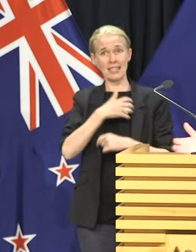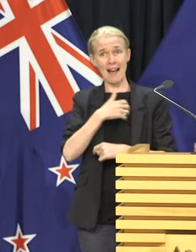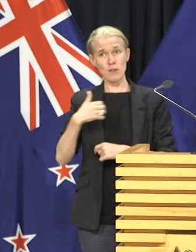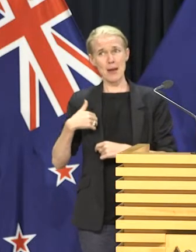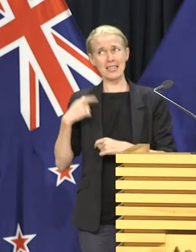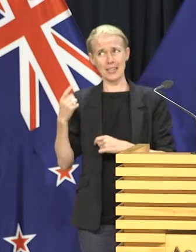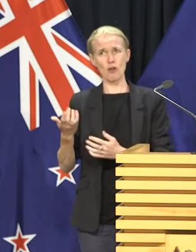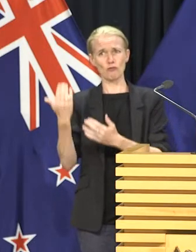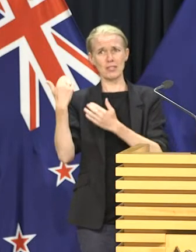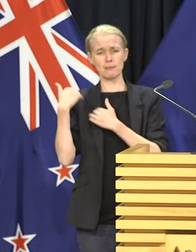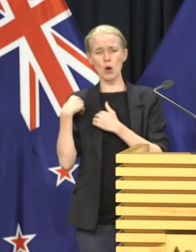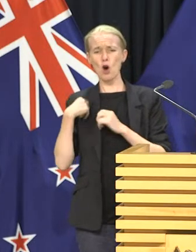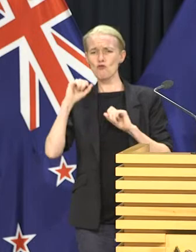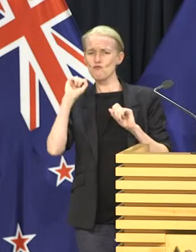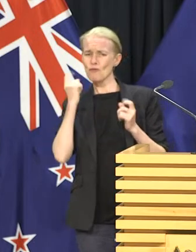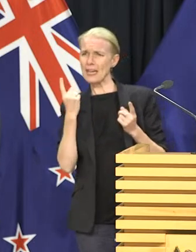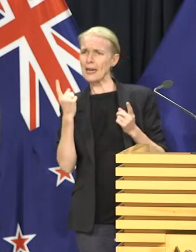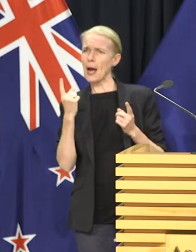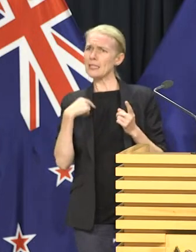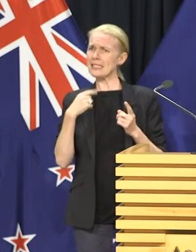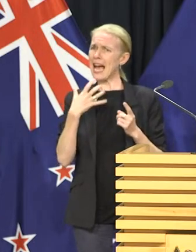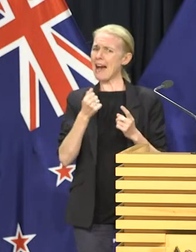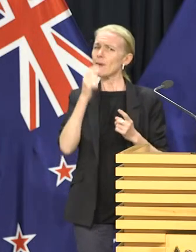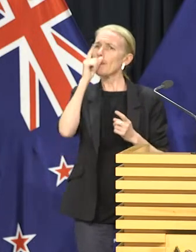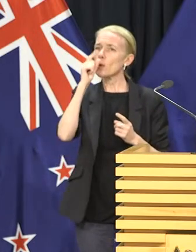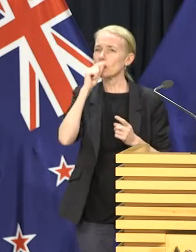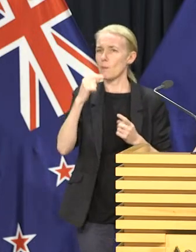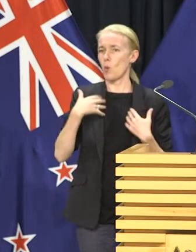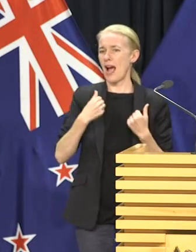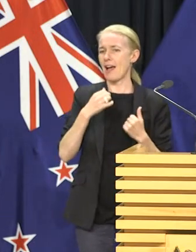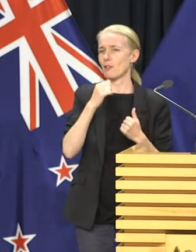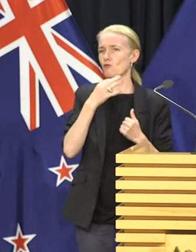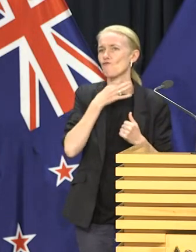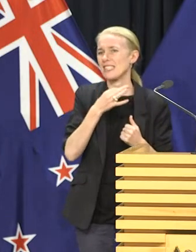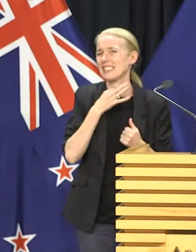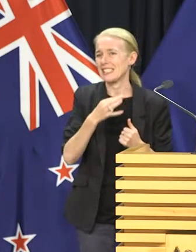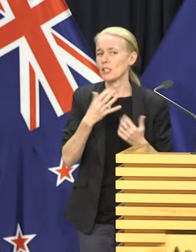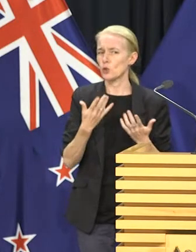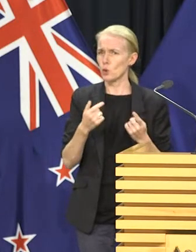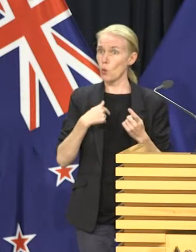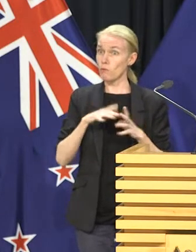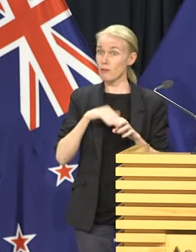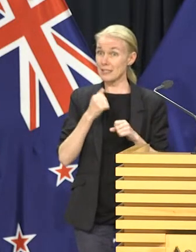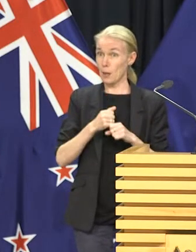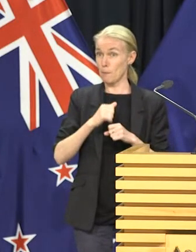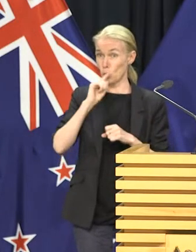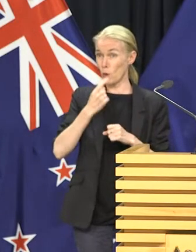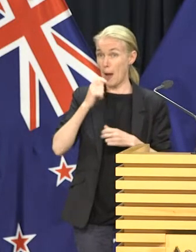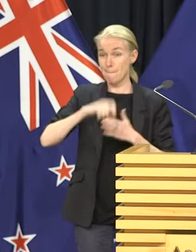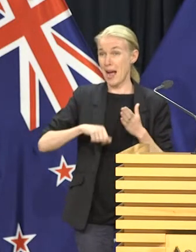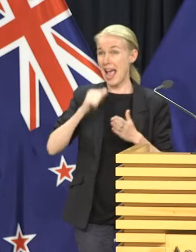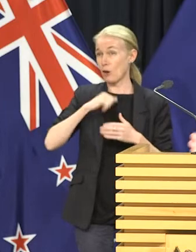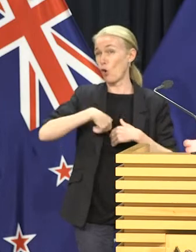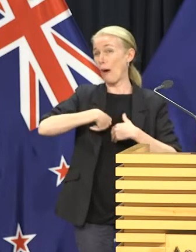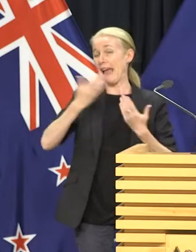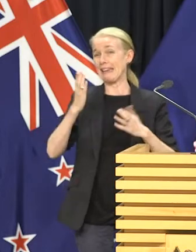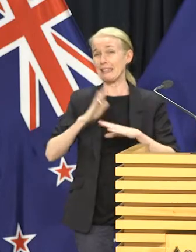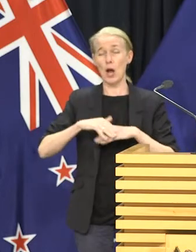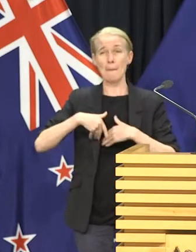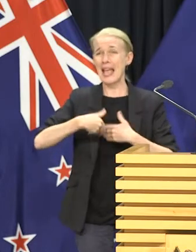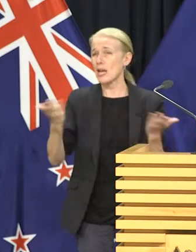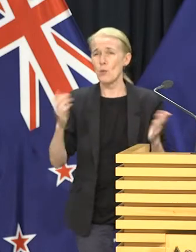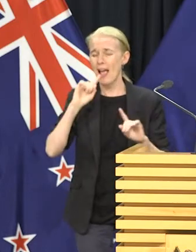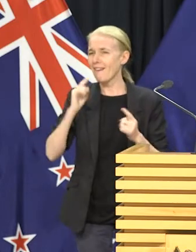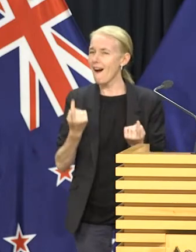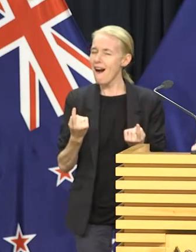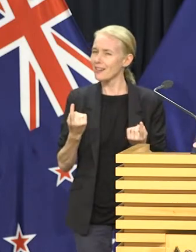liquor and the sale and supply of liquor, and also the health sector response and